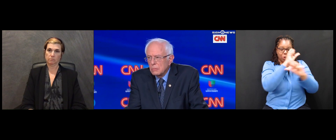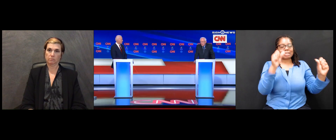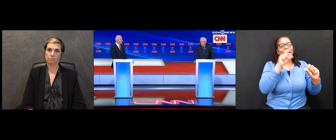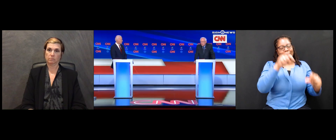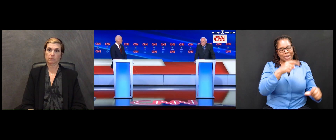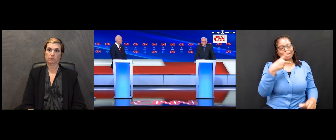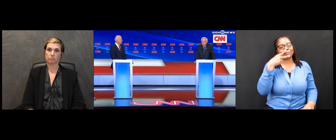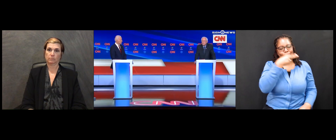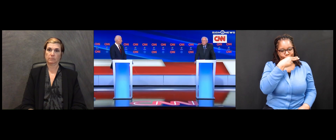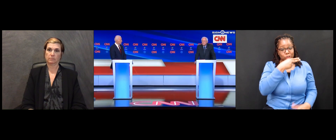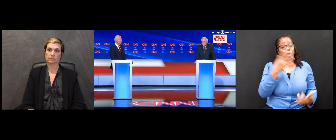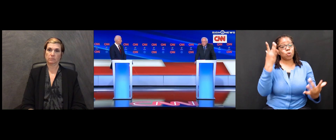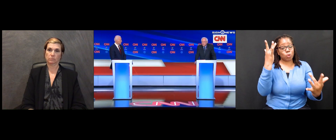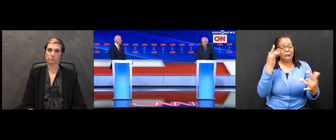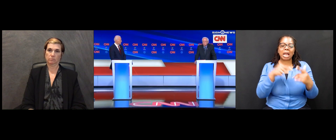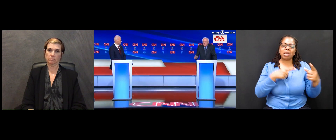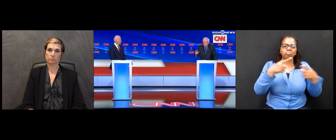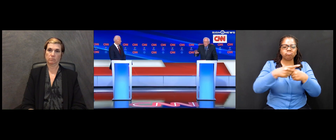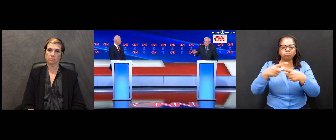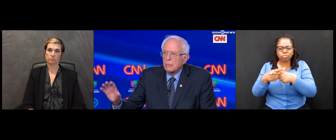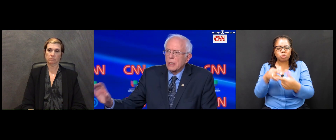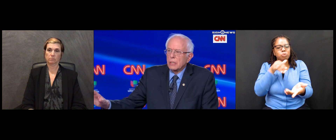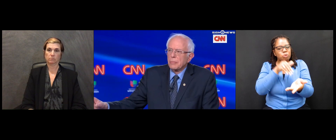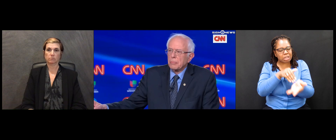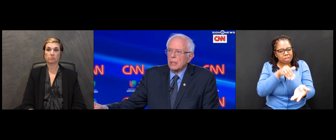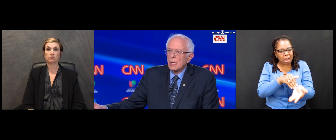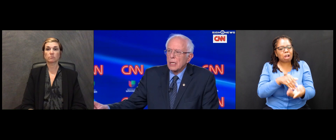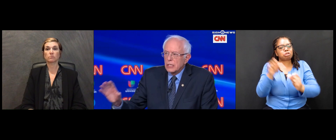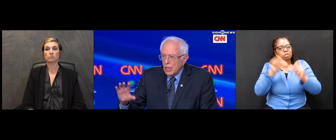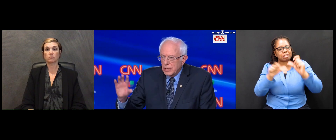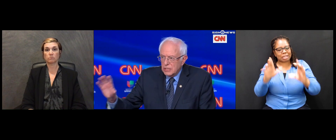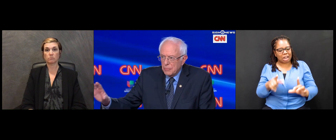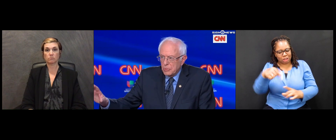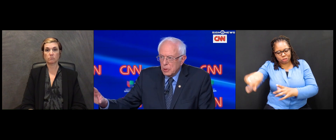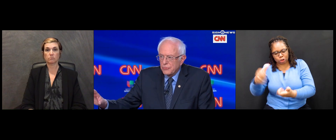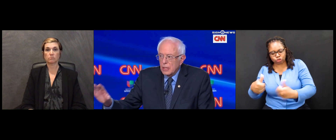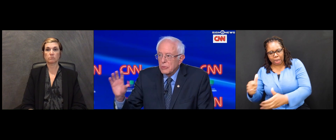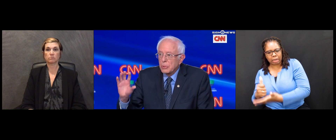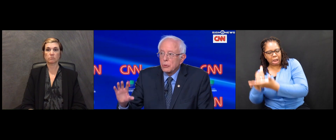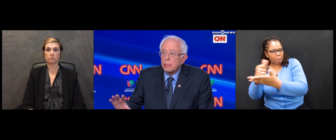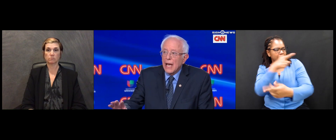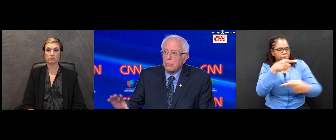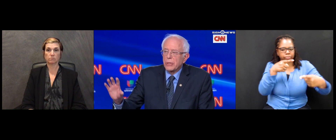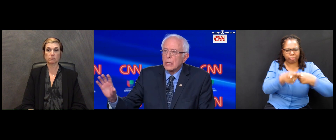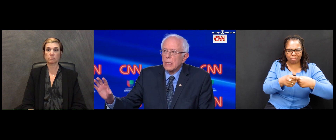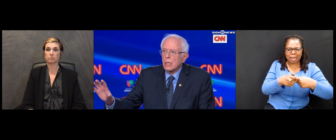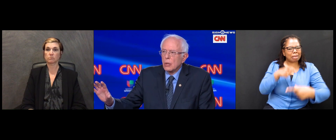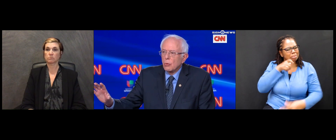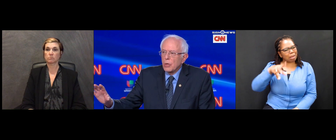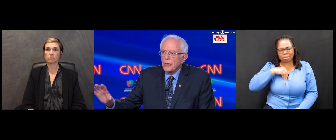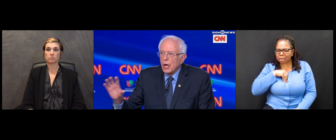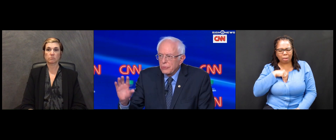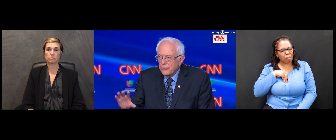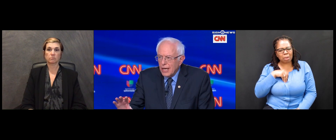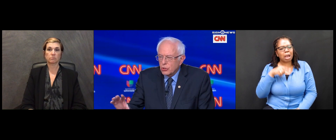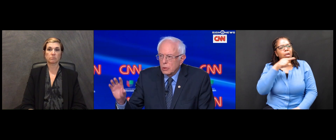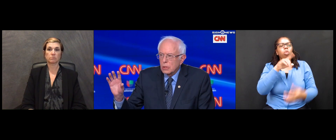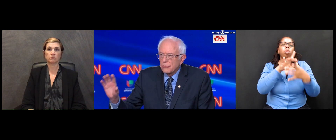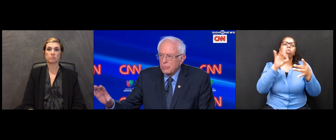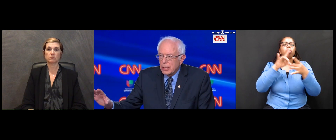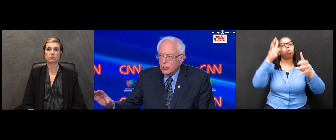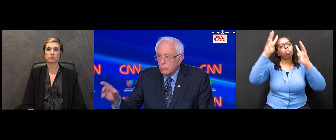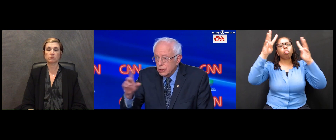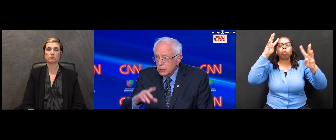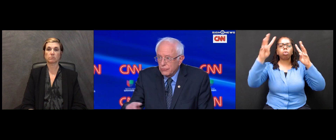is undermining the doctors and the scientists who are trying to help the American people. It is unacceptable for him to be blabbering with